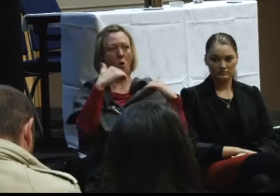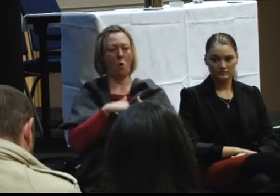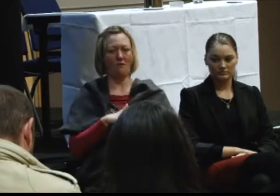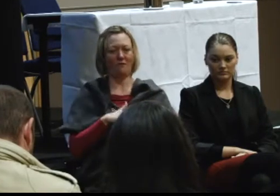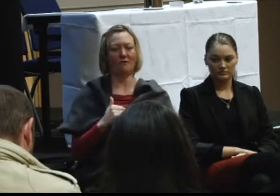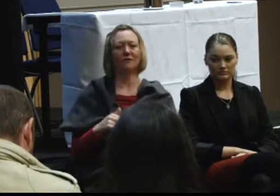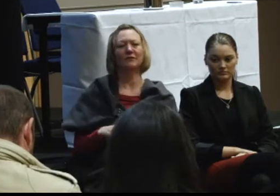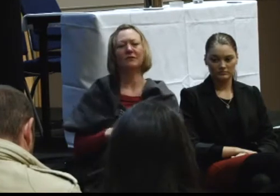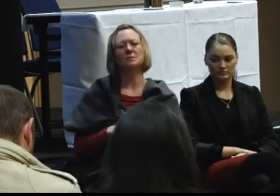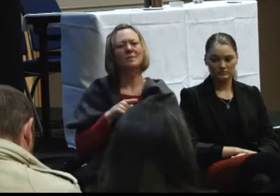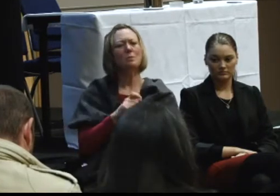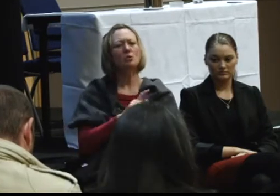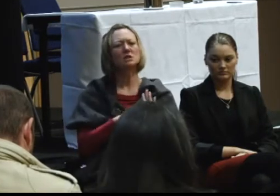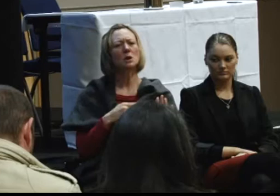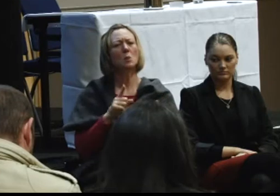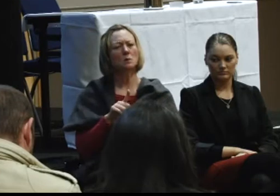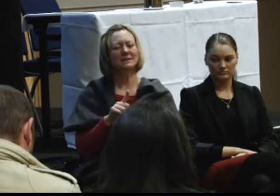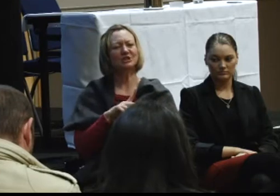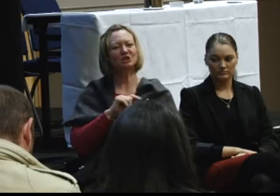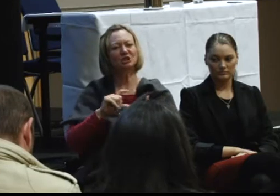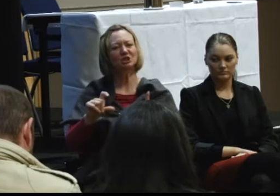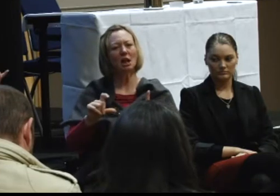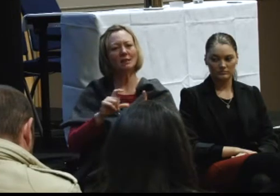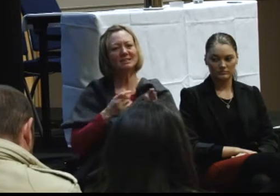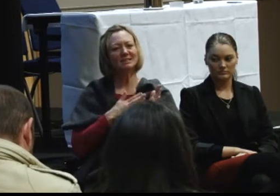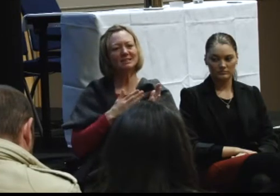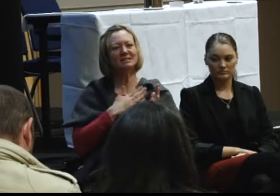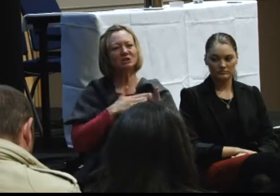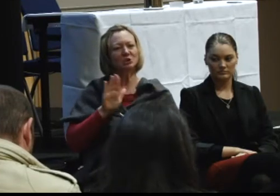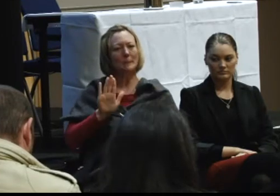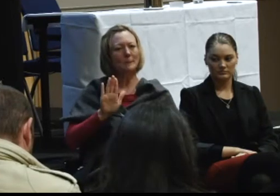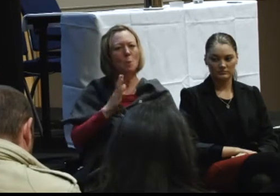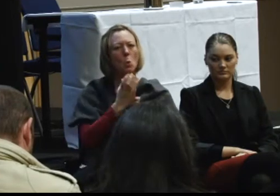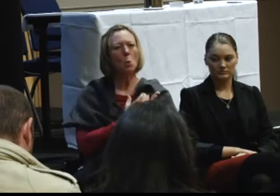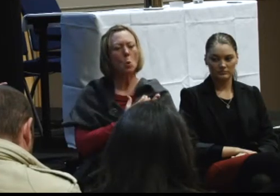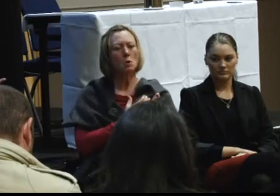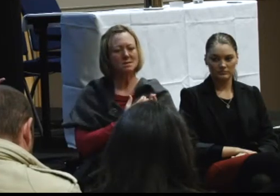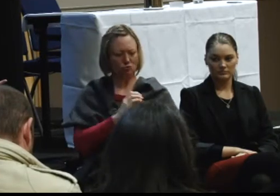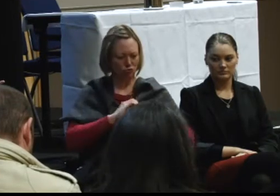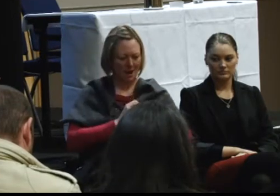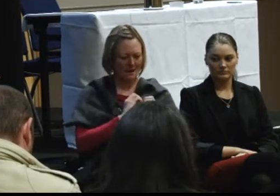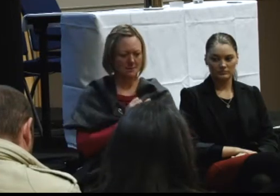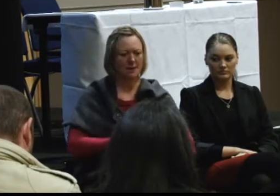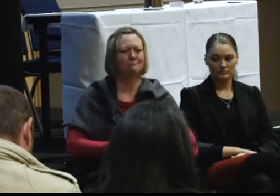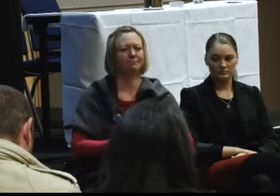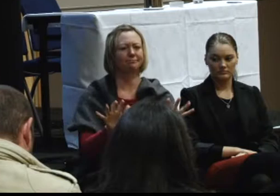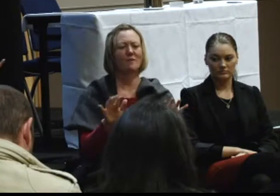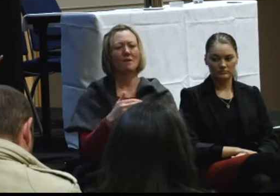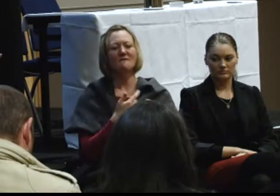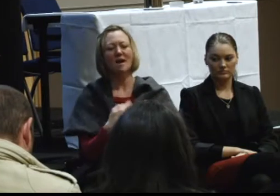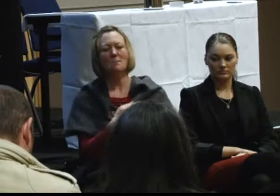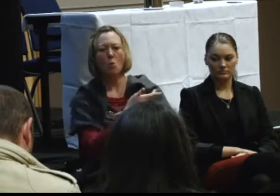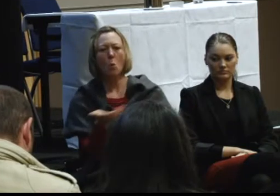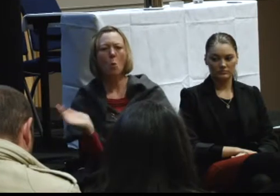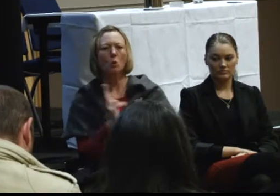project was a digital citizenship course being created and made available to all New Zealand students, and for that